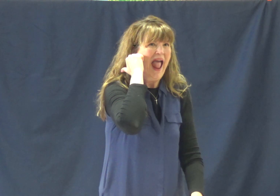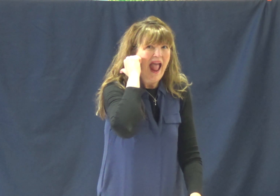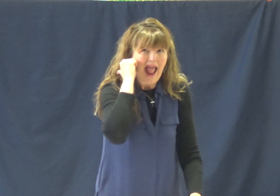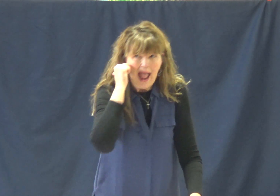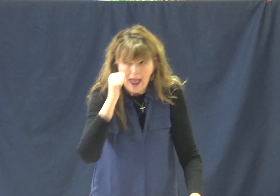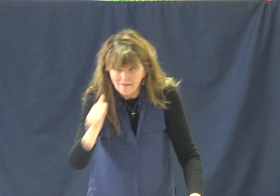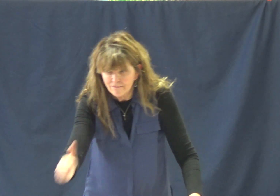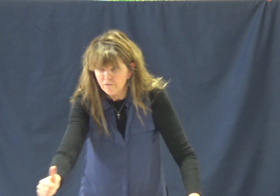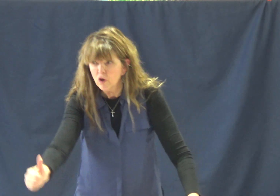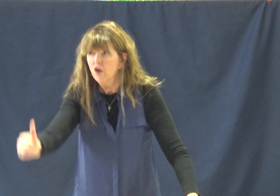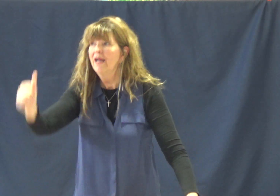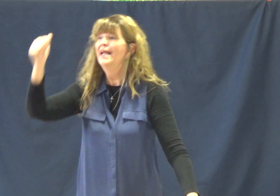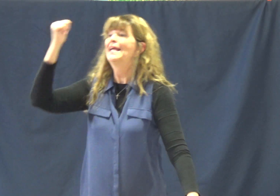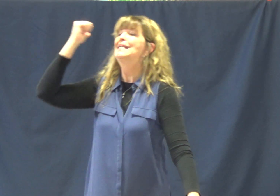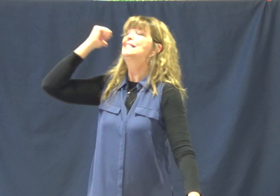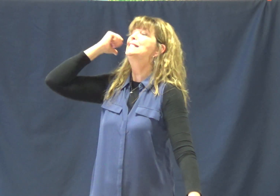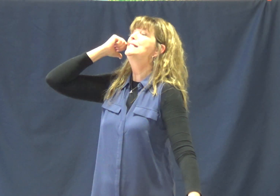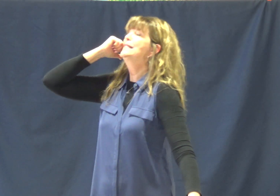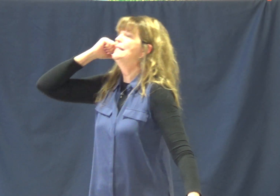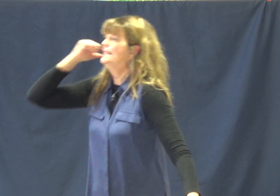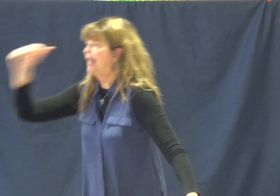hear every day.